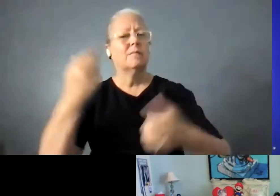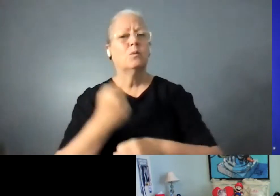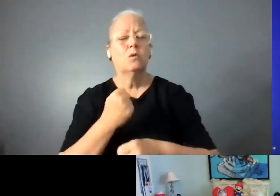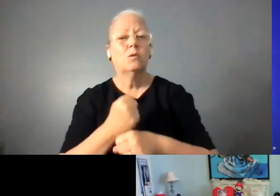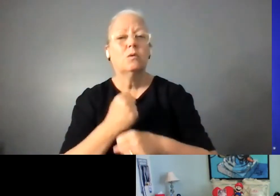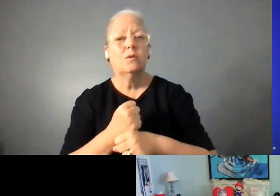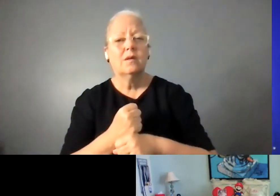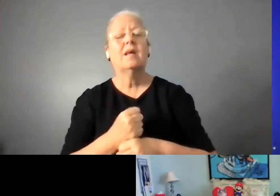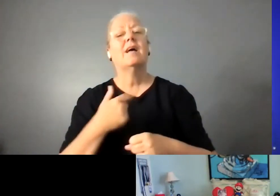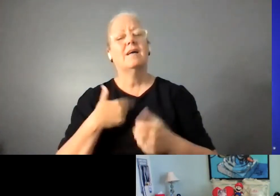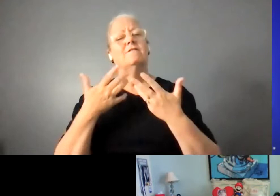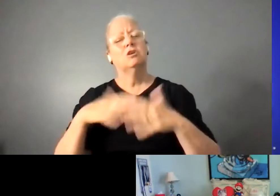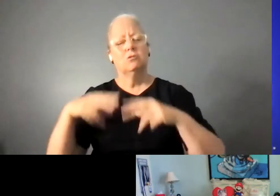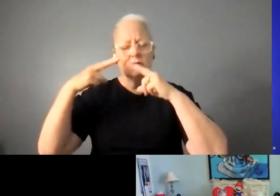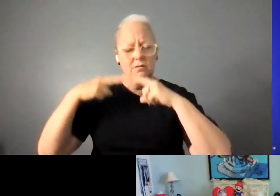research on this subject,